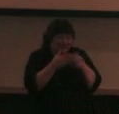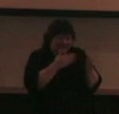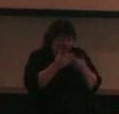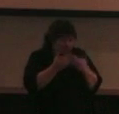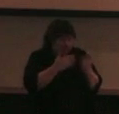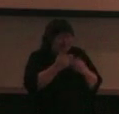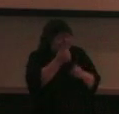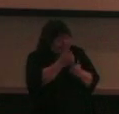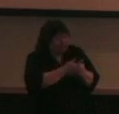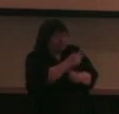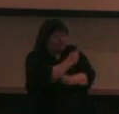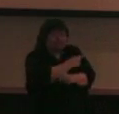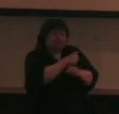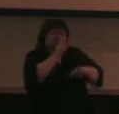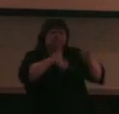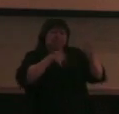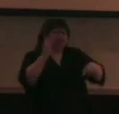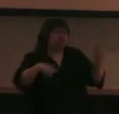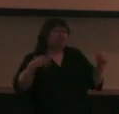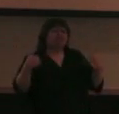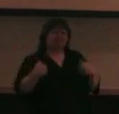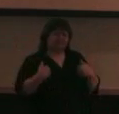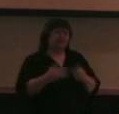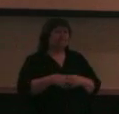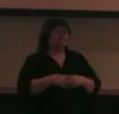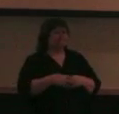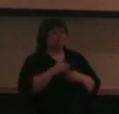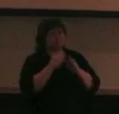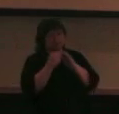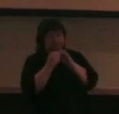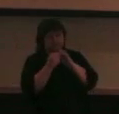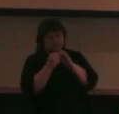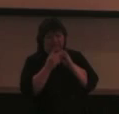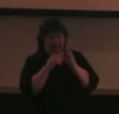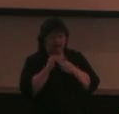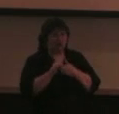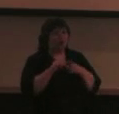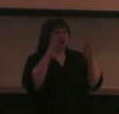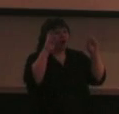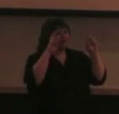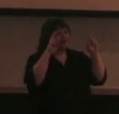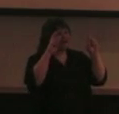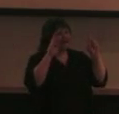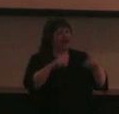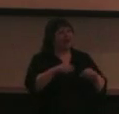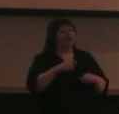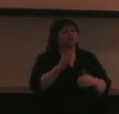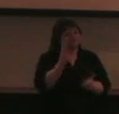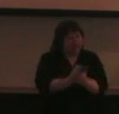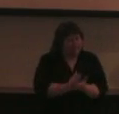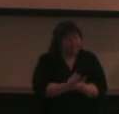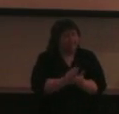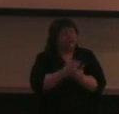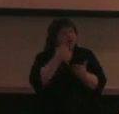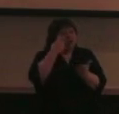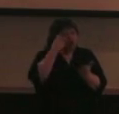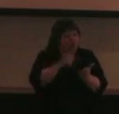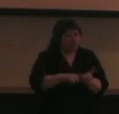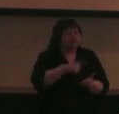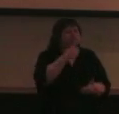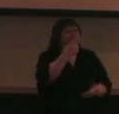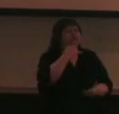for each patient, could be different. So they're arguing about that. Hopefully we can get them to use the red, yellow, green, and they can stop and notice,